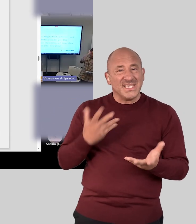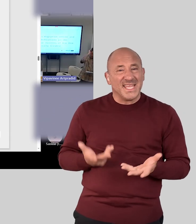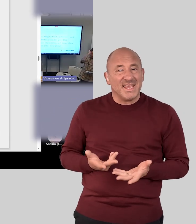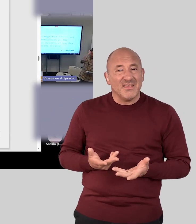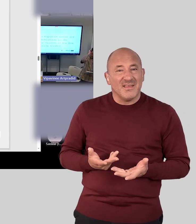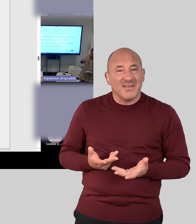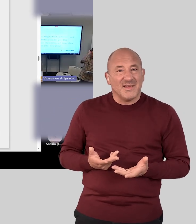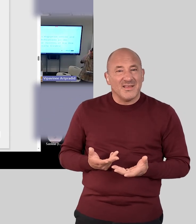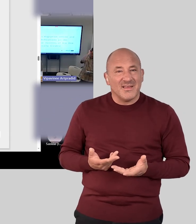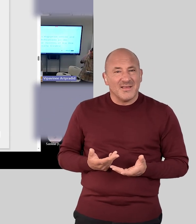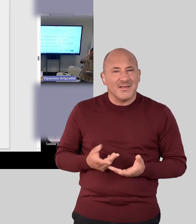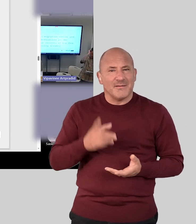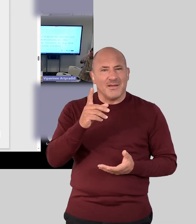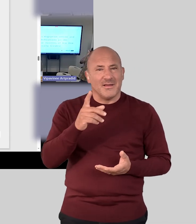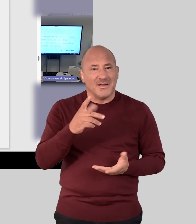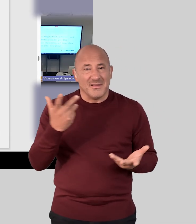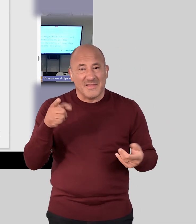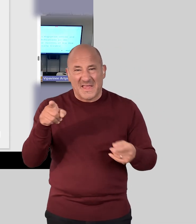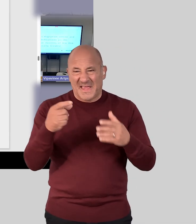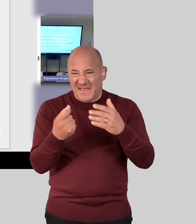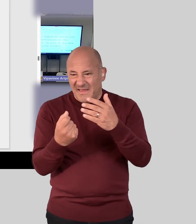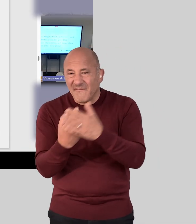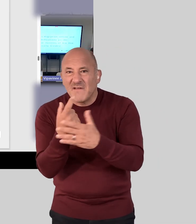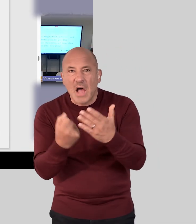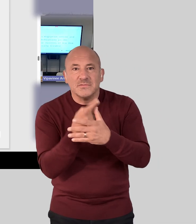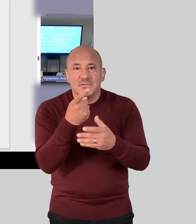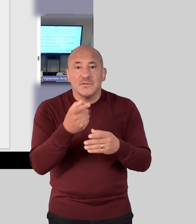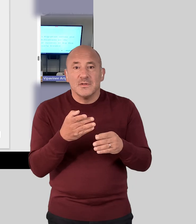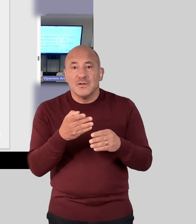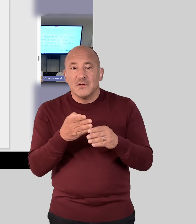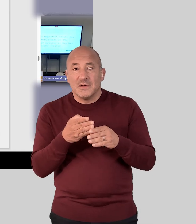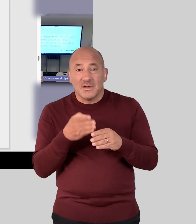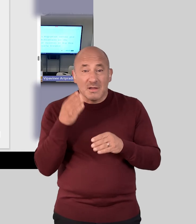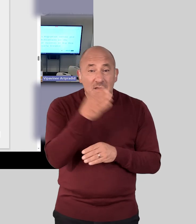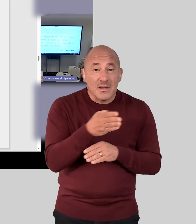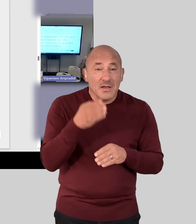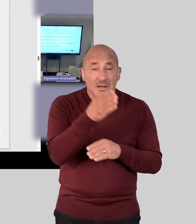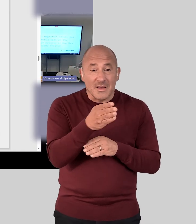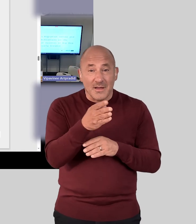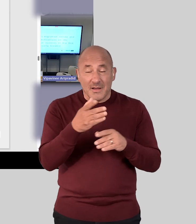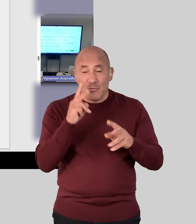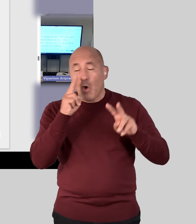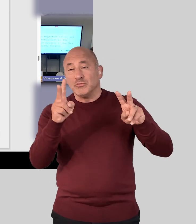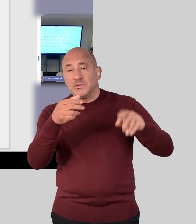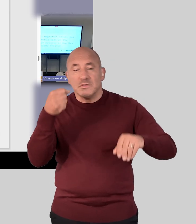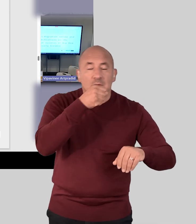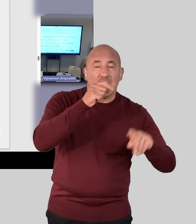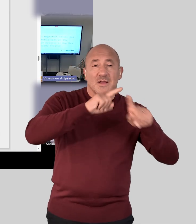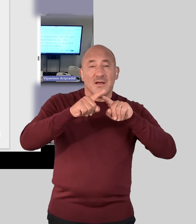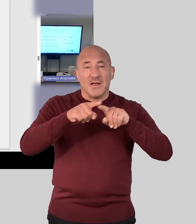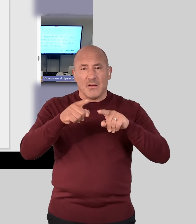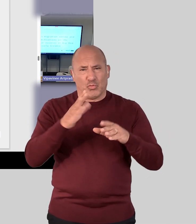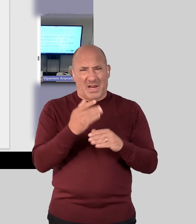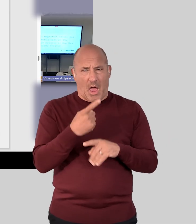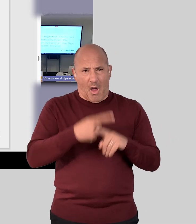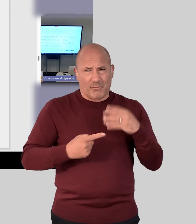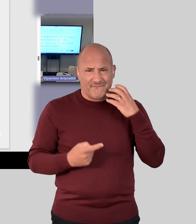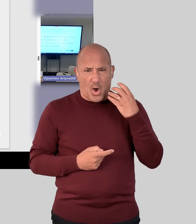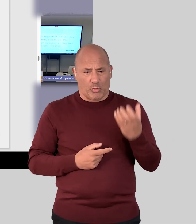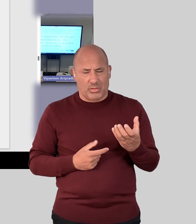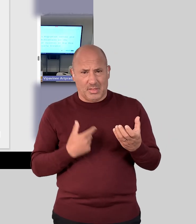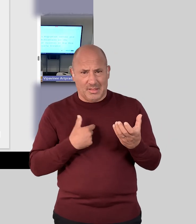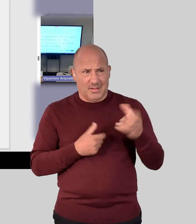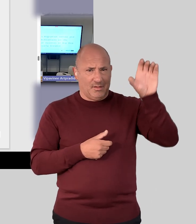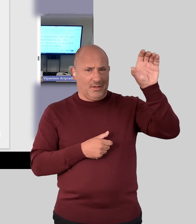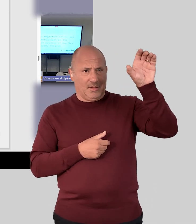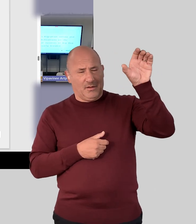Yeah. But yeah, so like when you go to these events, even if you are there, a lot of the time you're half here.